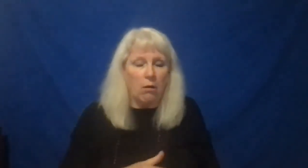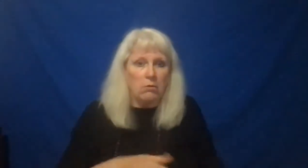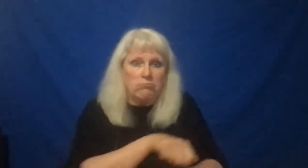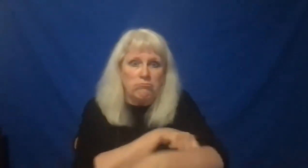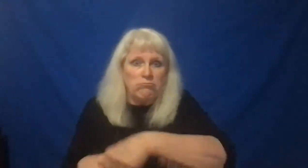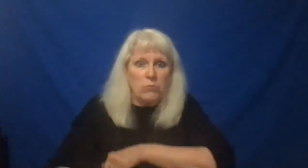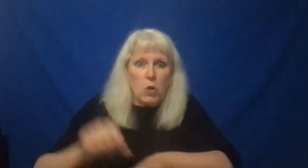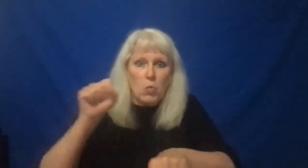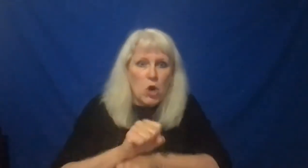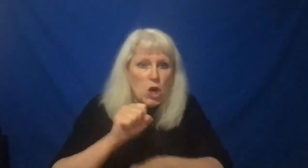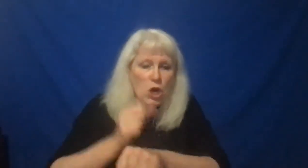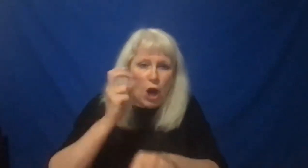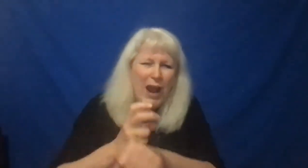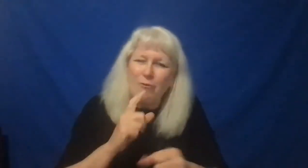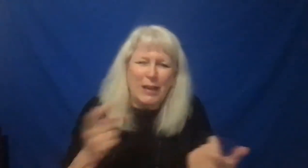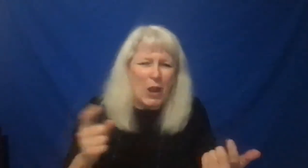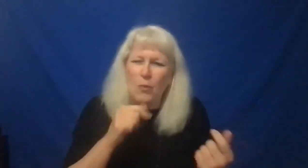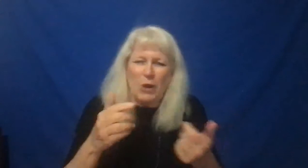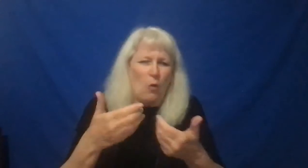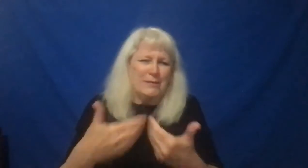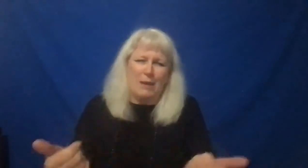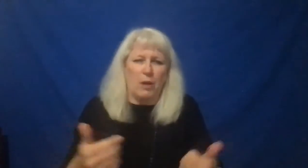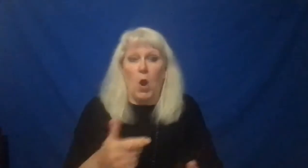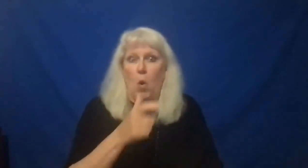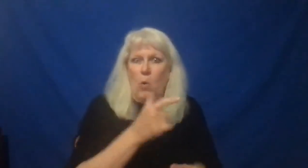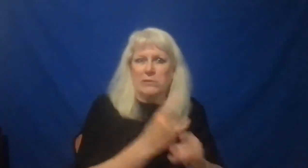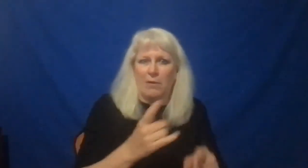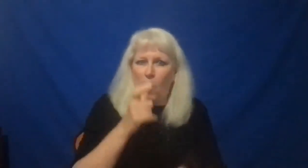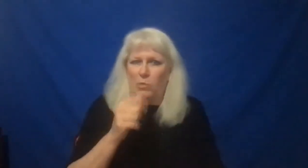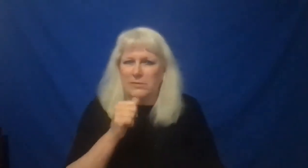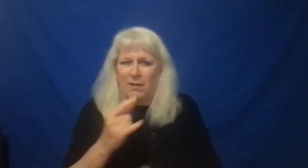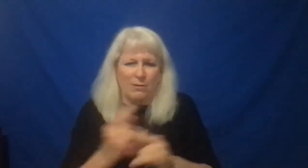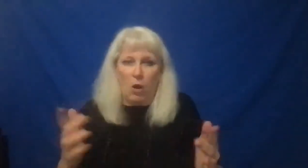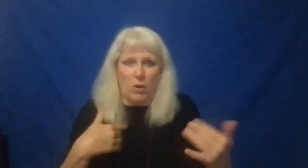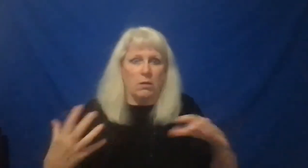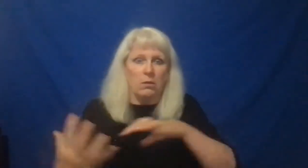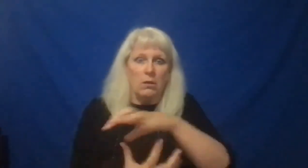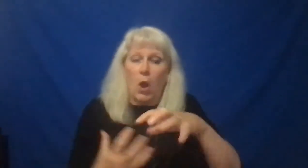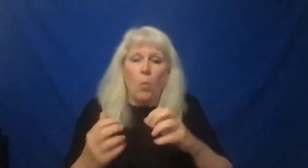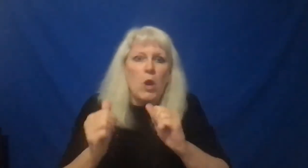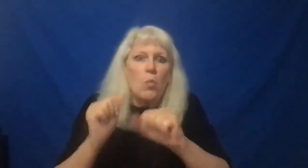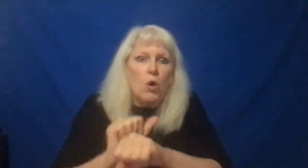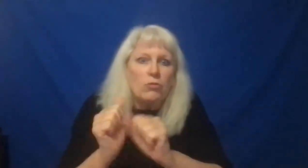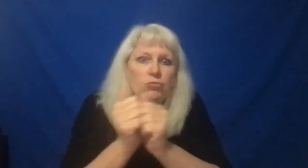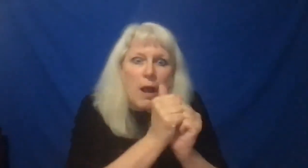Class B, we're all in it together. And how much work and dedication comes from the General Services